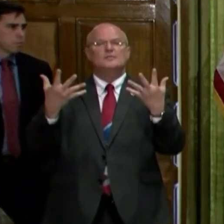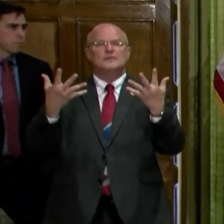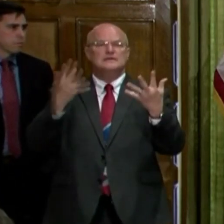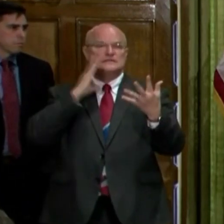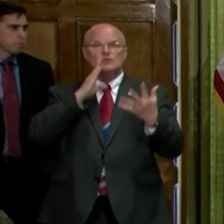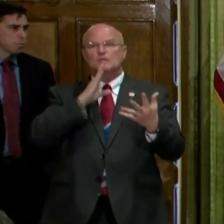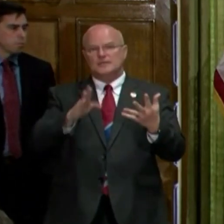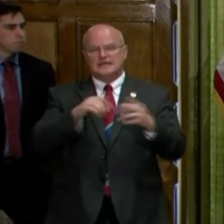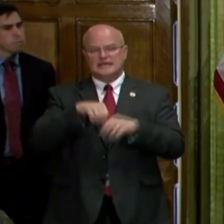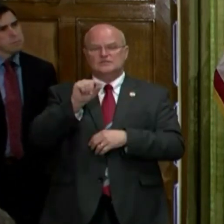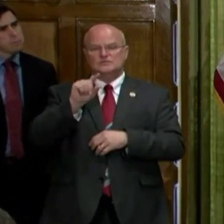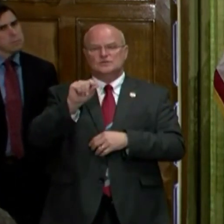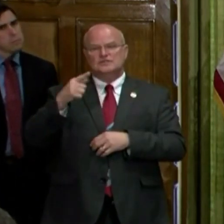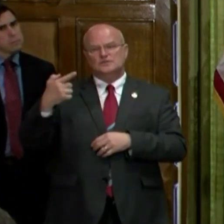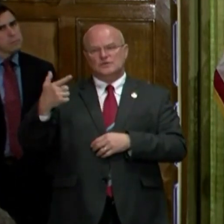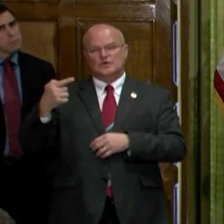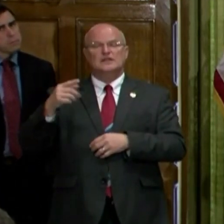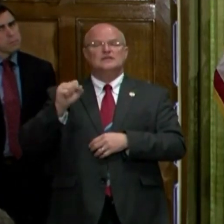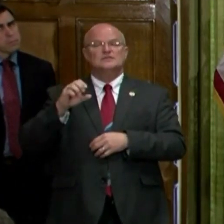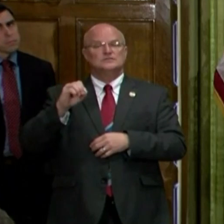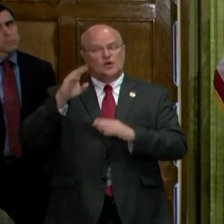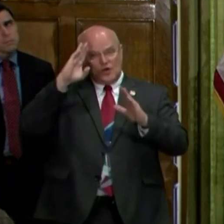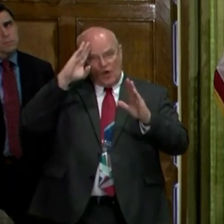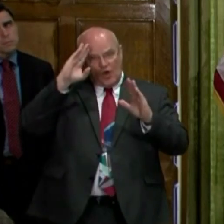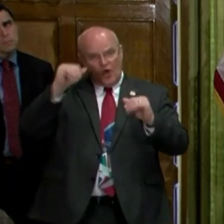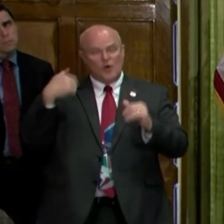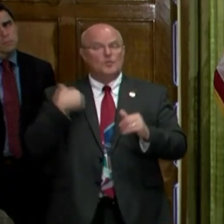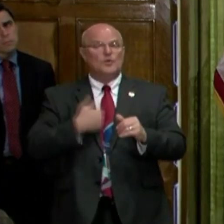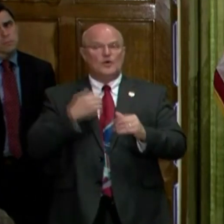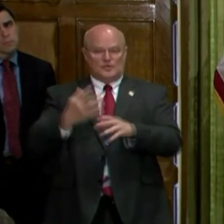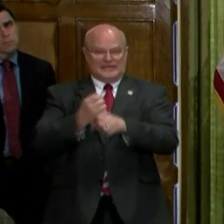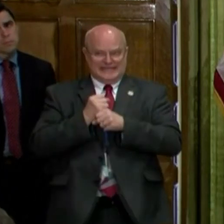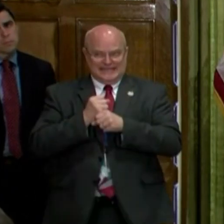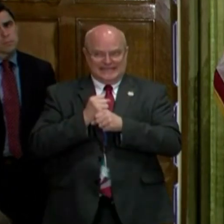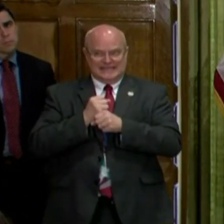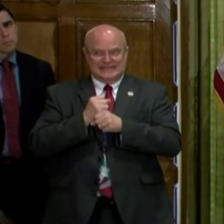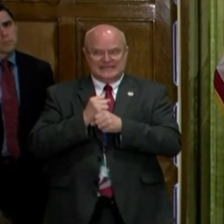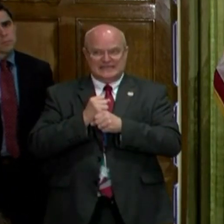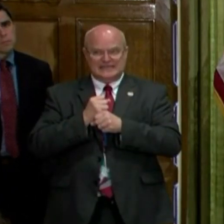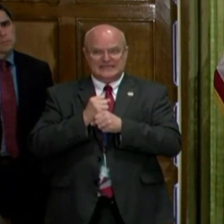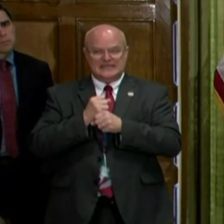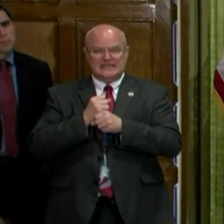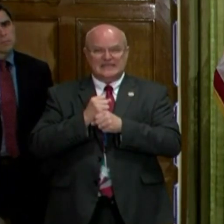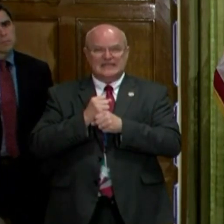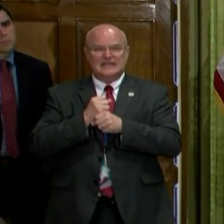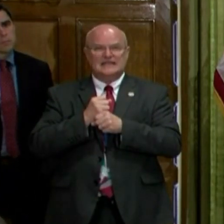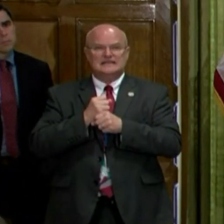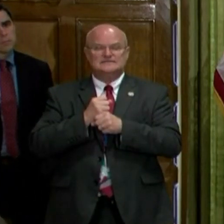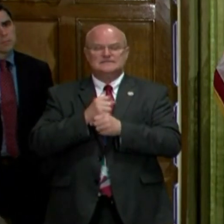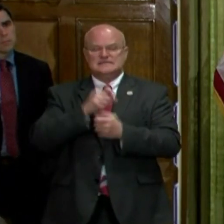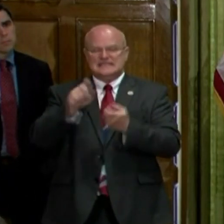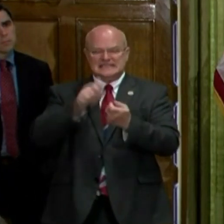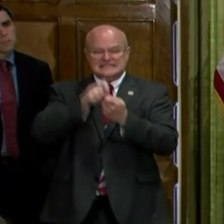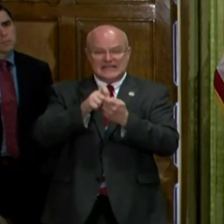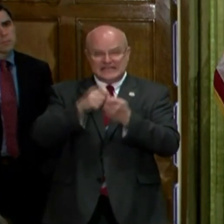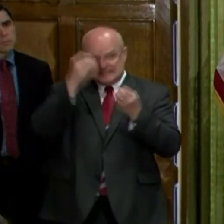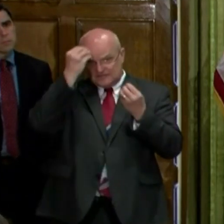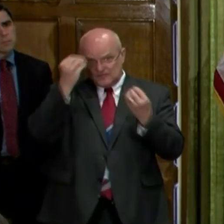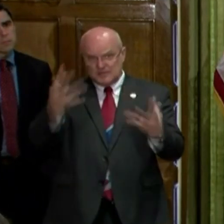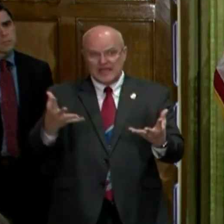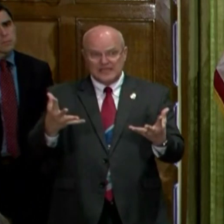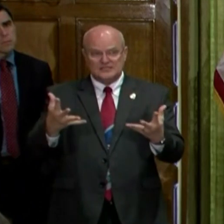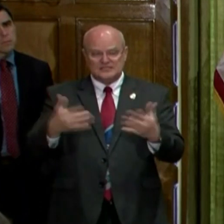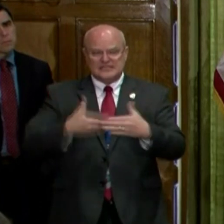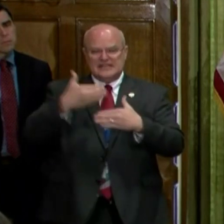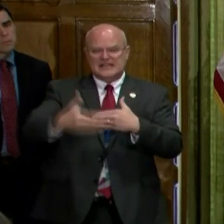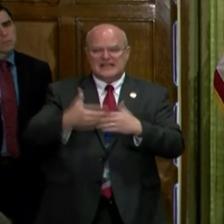will be into 21. And so we will be getting quantitative information in